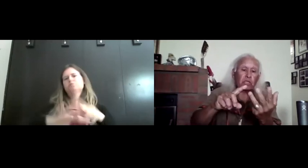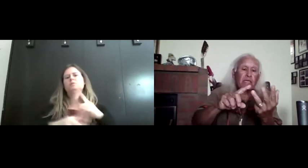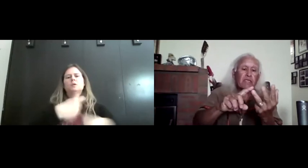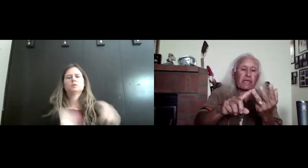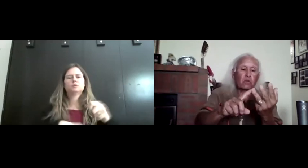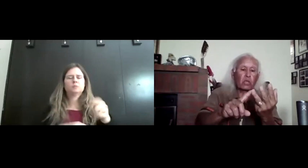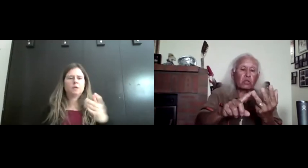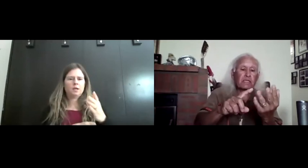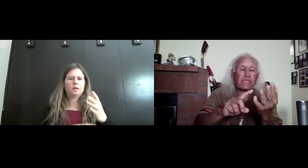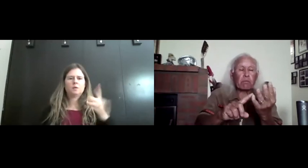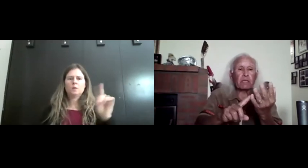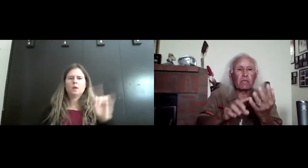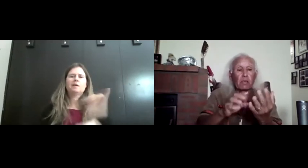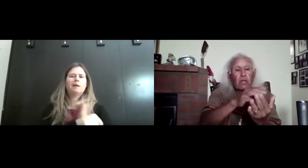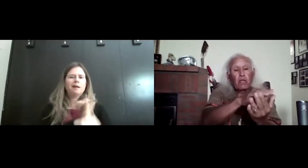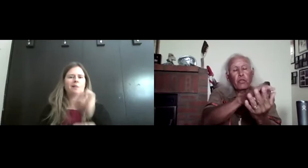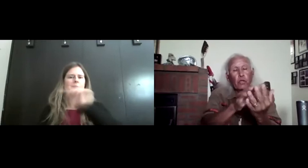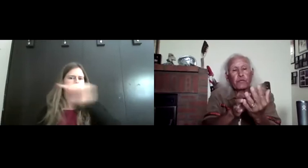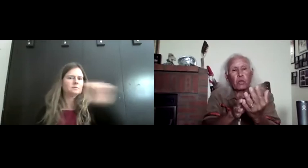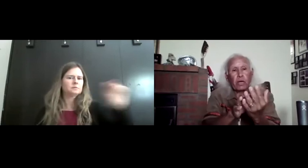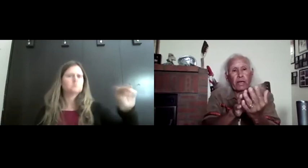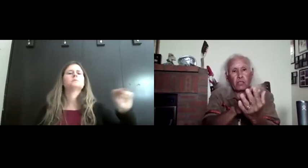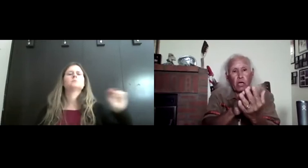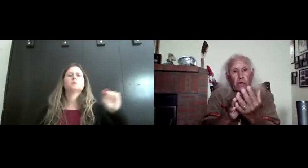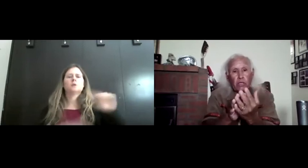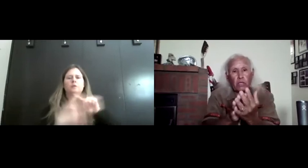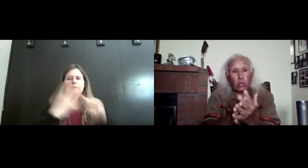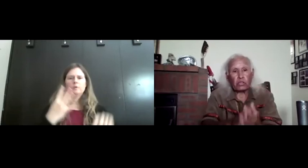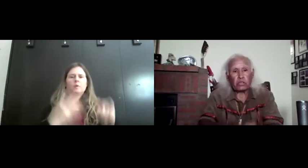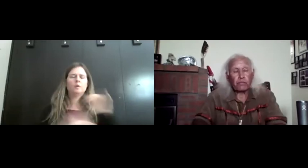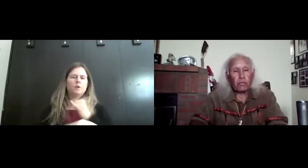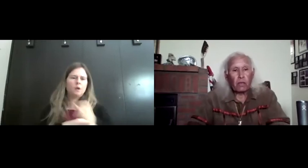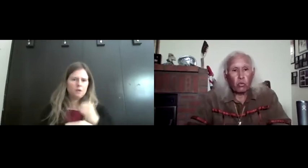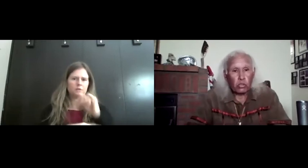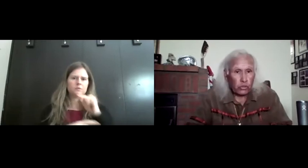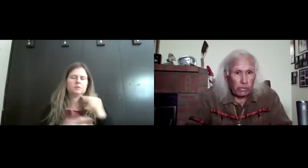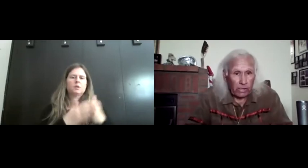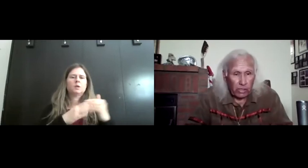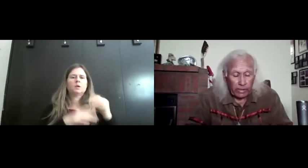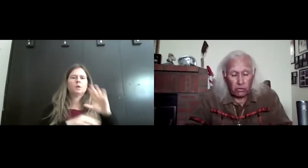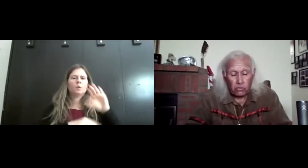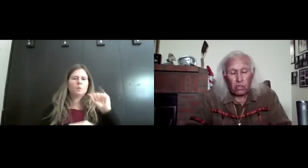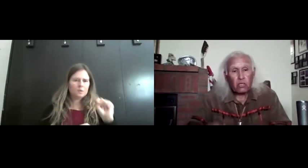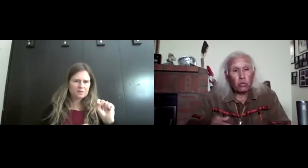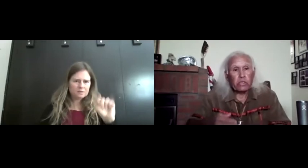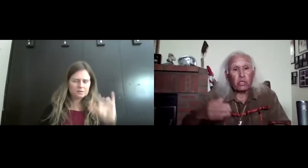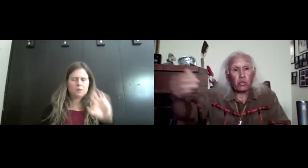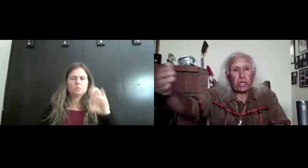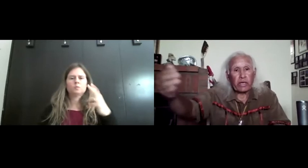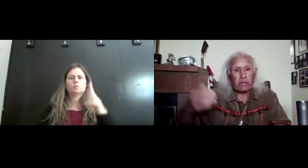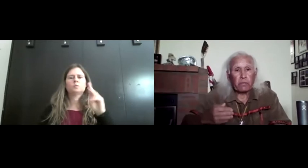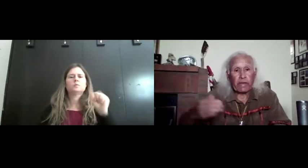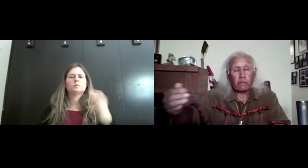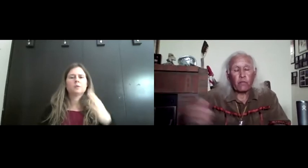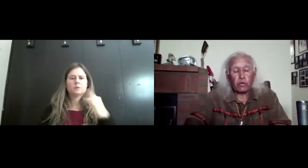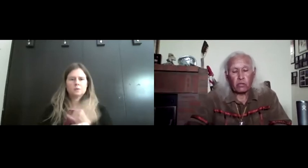Cruz, Santa Rosa, San Miguel. Those four islands off our coast were Chumash islands. So we took trade